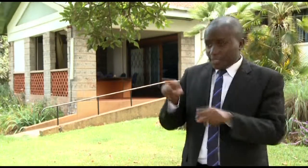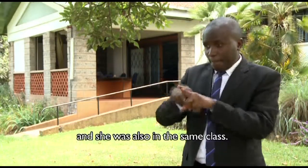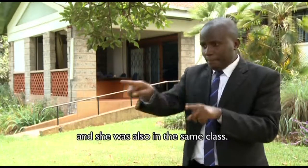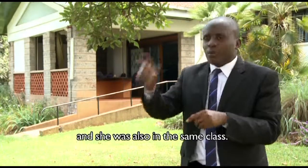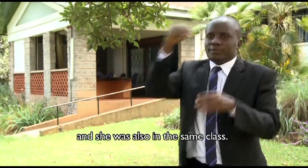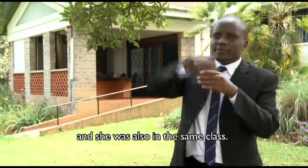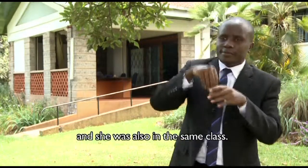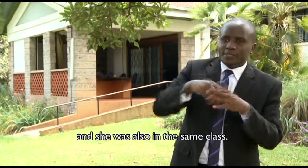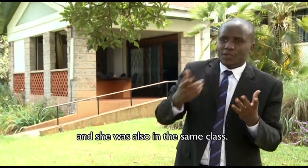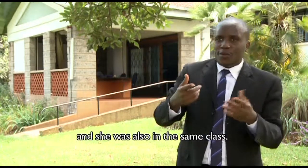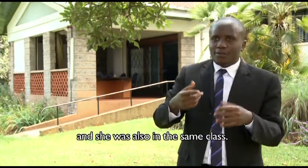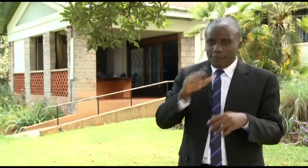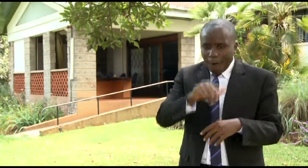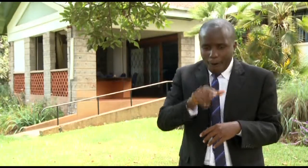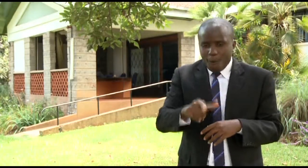and she was in the same class.